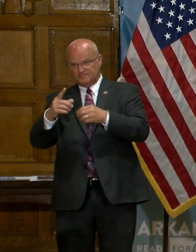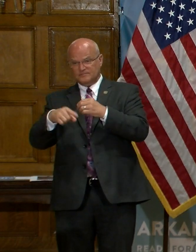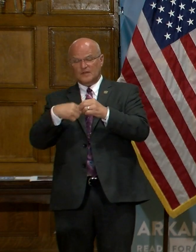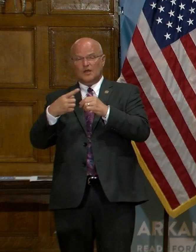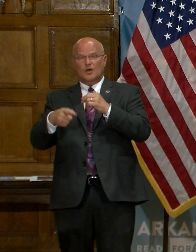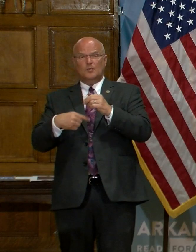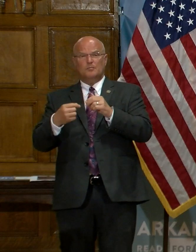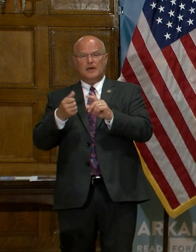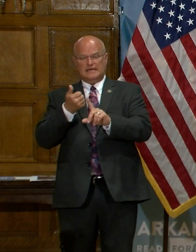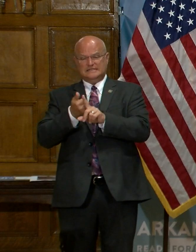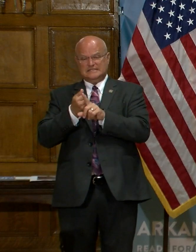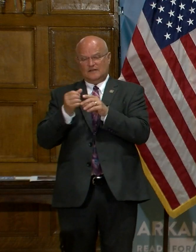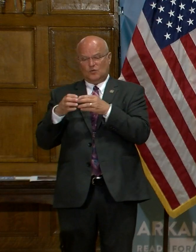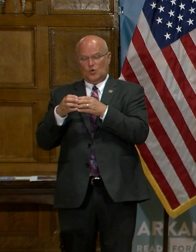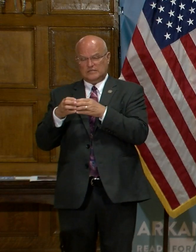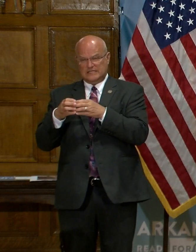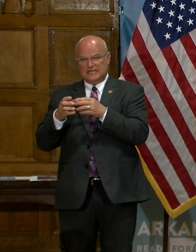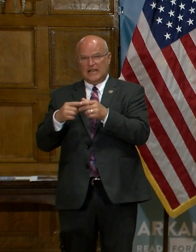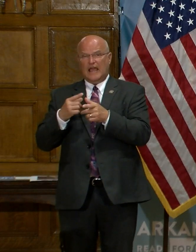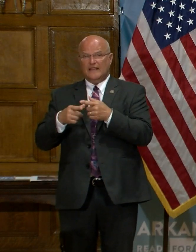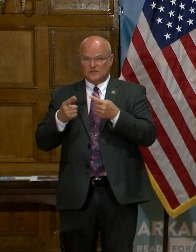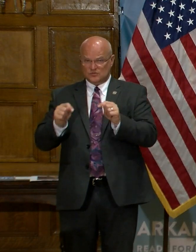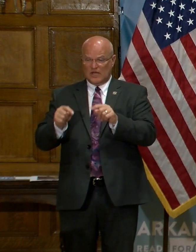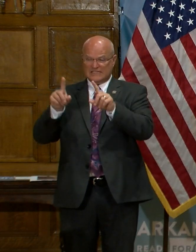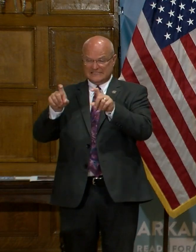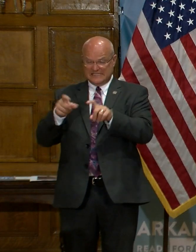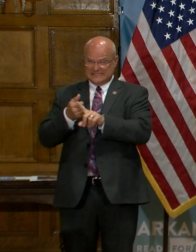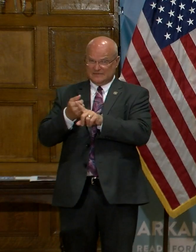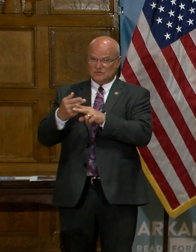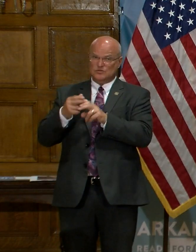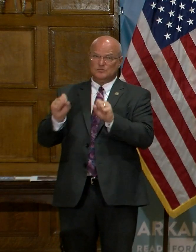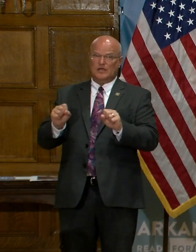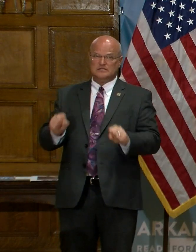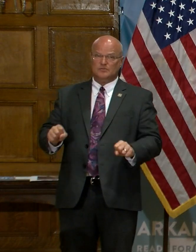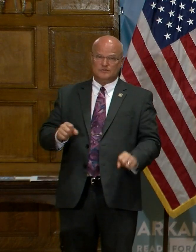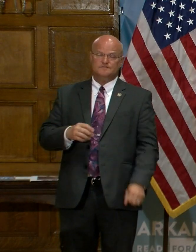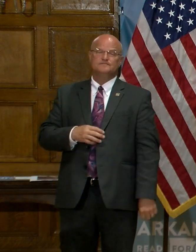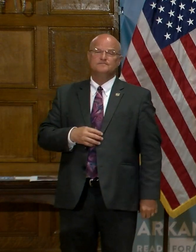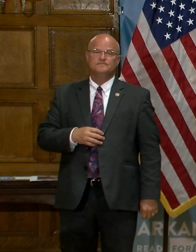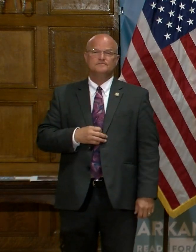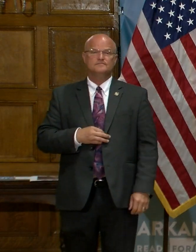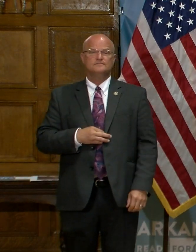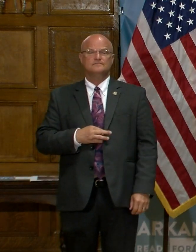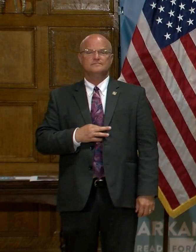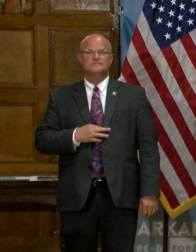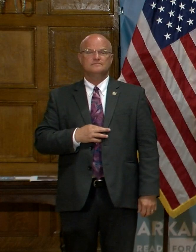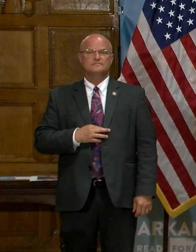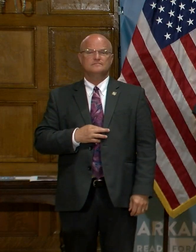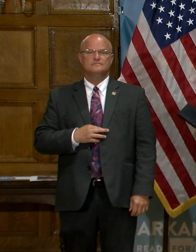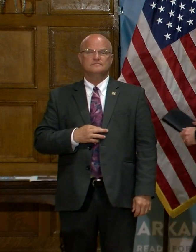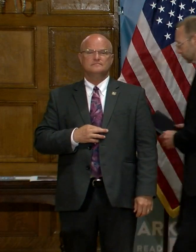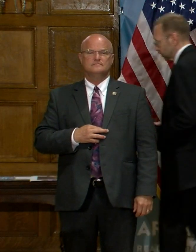about self-quarantine, and then we do try and get them tested as soon as possible.